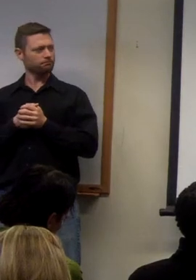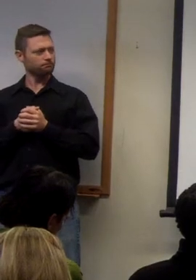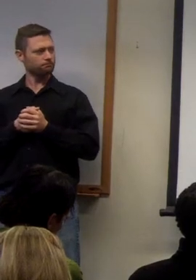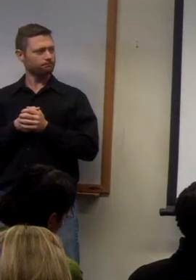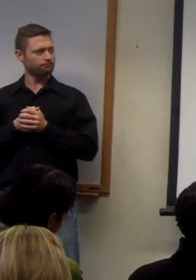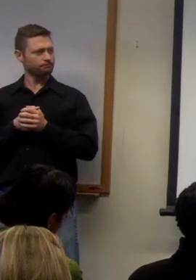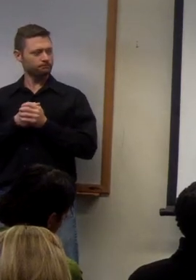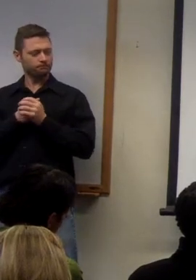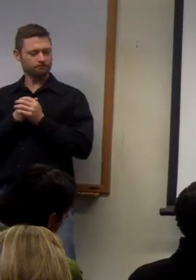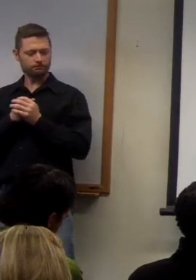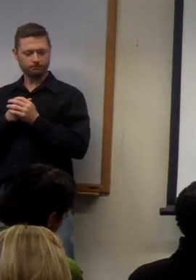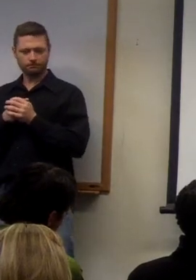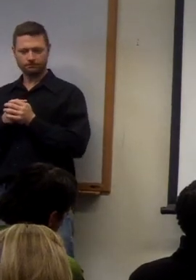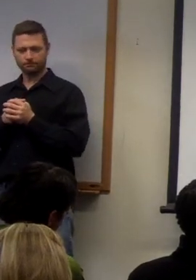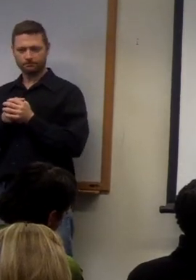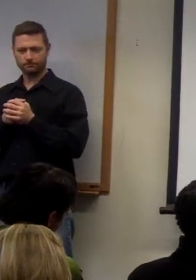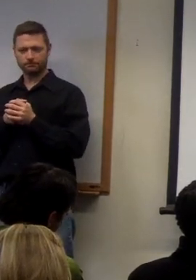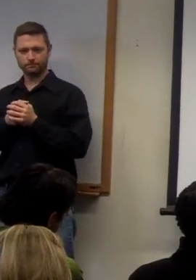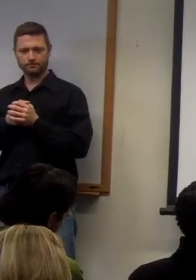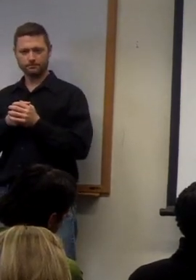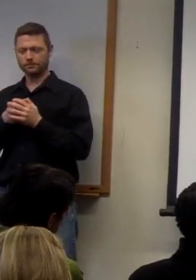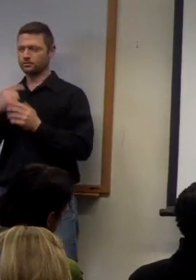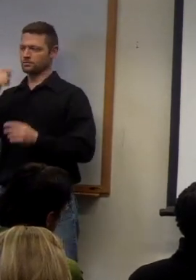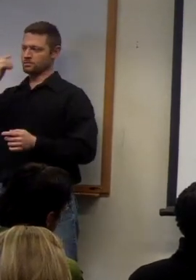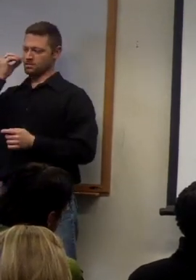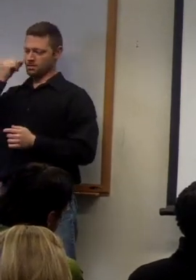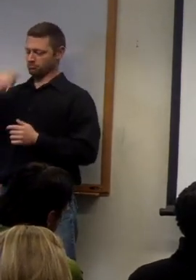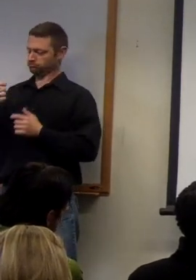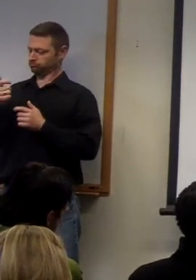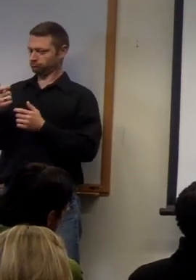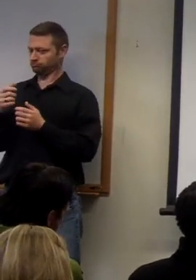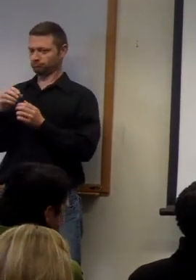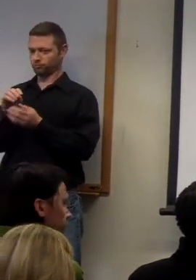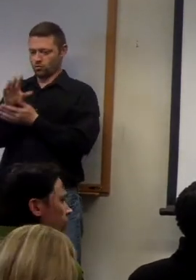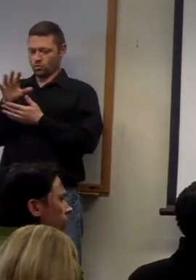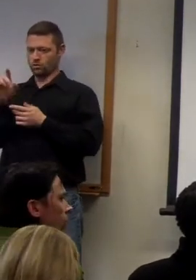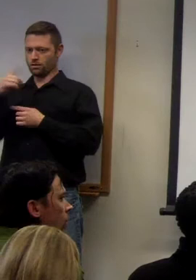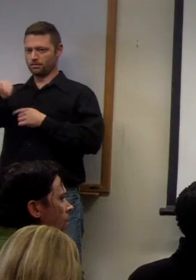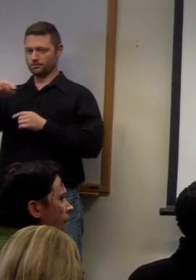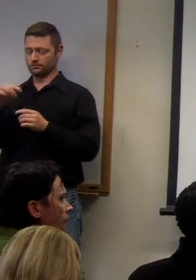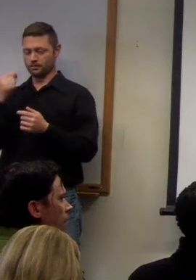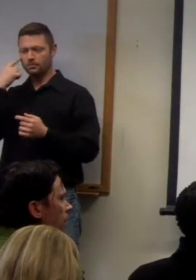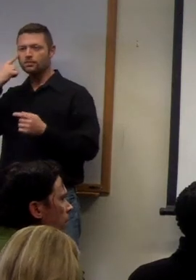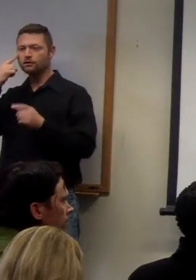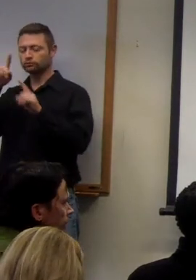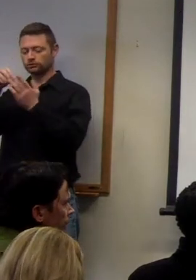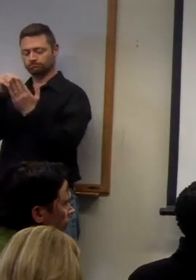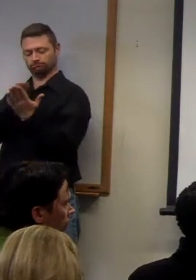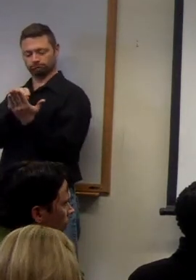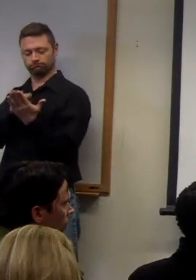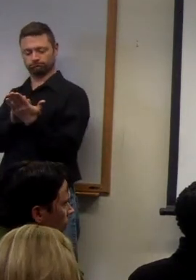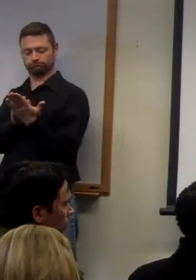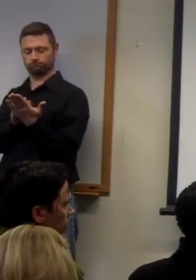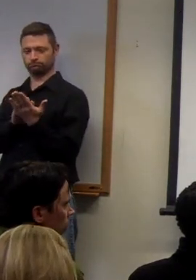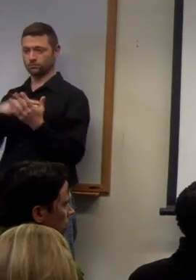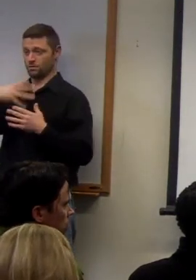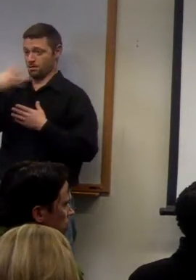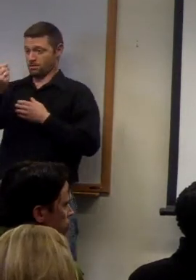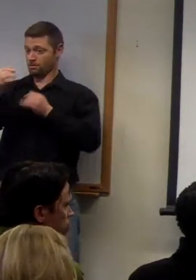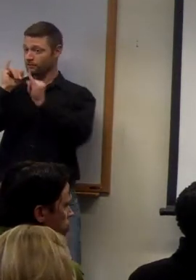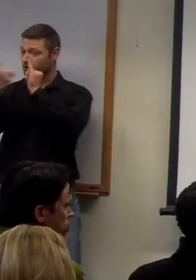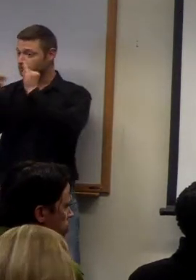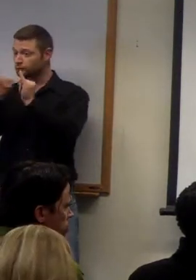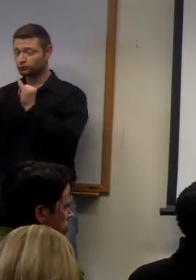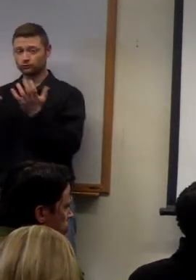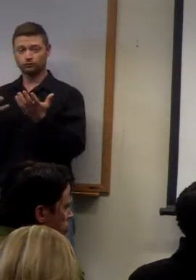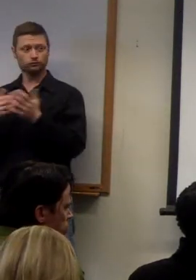why would they respond the same way to the same types of questions? So I got a tape recorder and I put together this series of questions and I hit the streets,